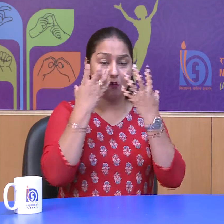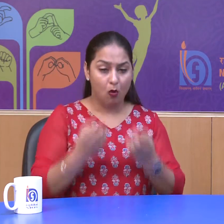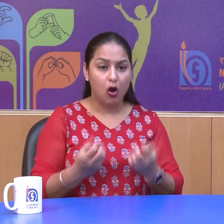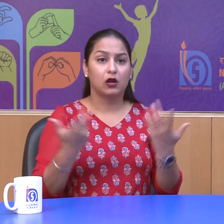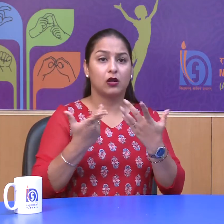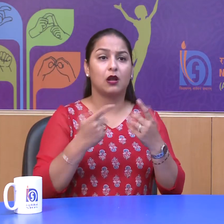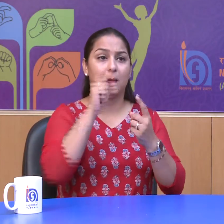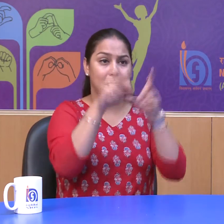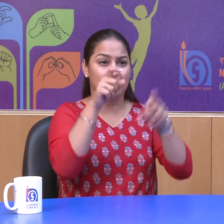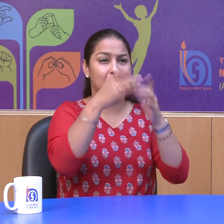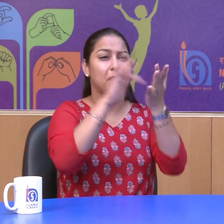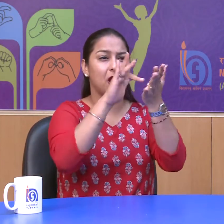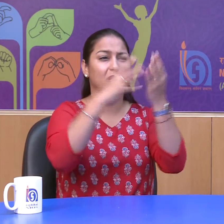it to all concerned.